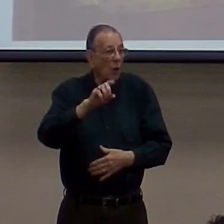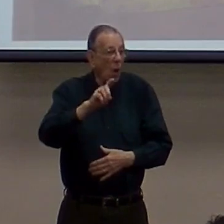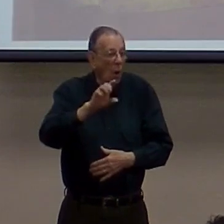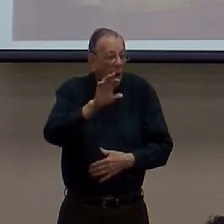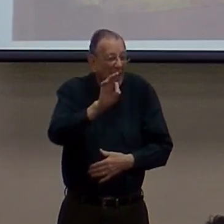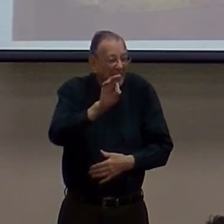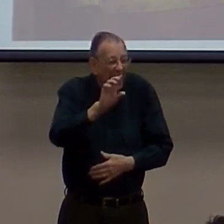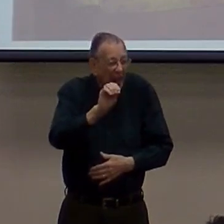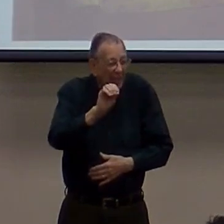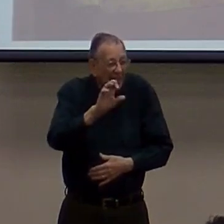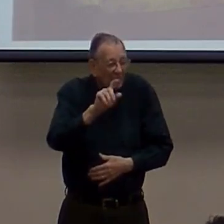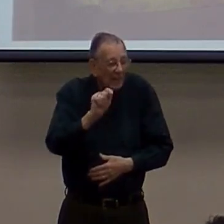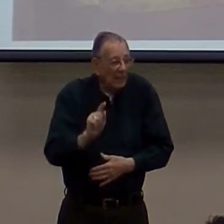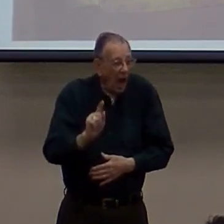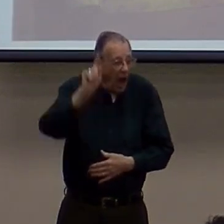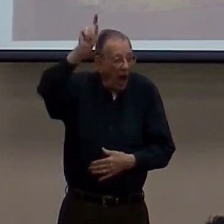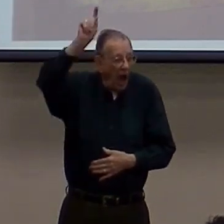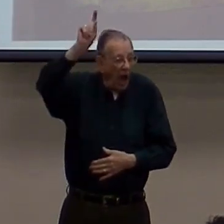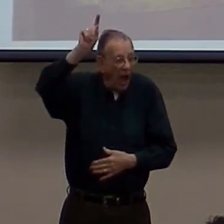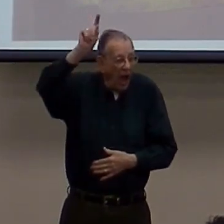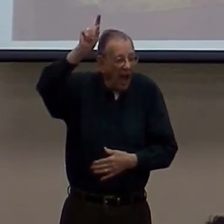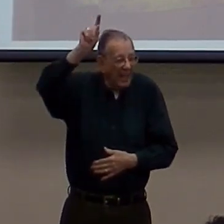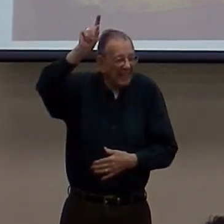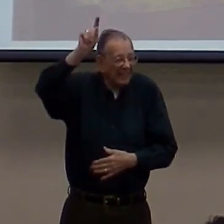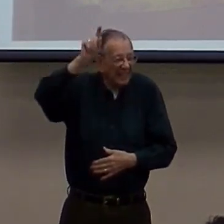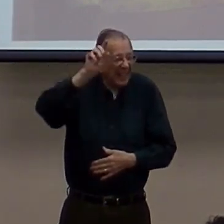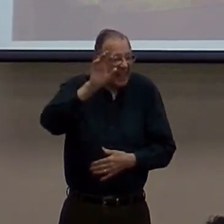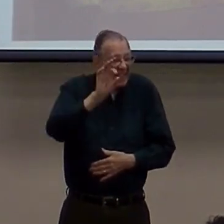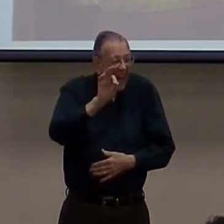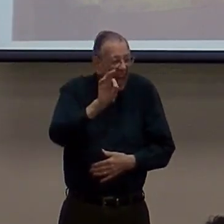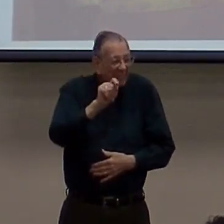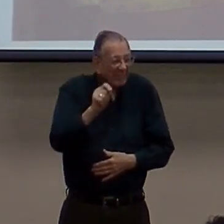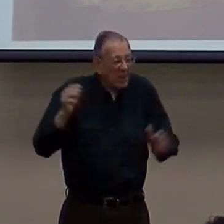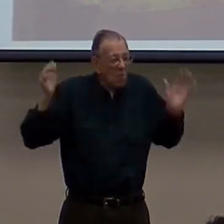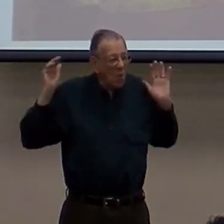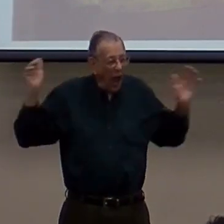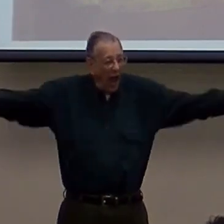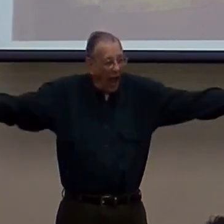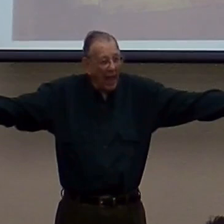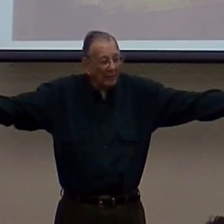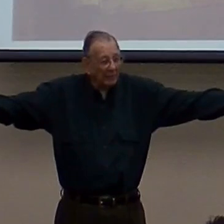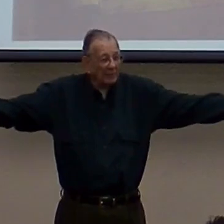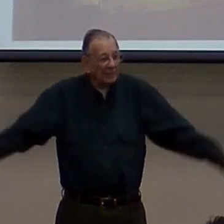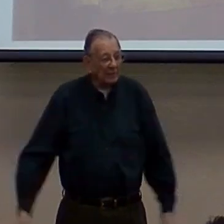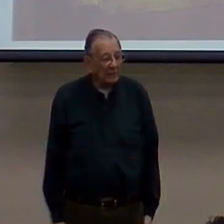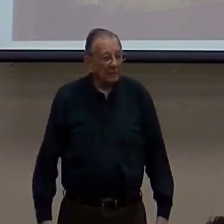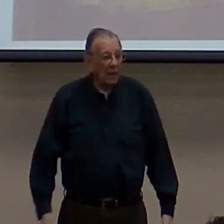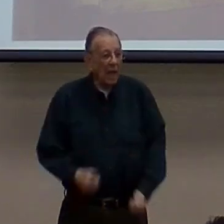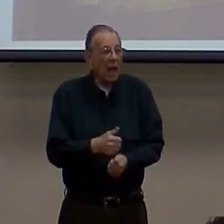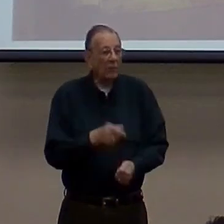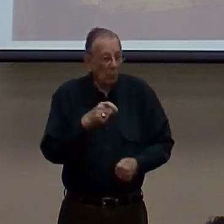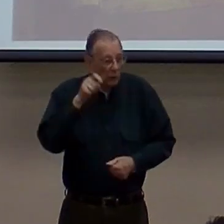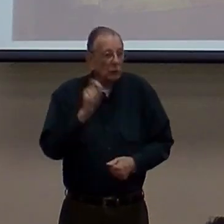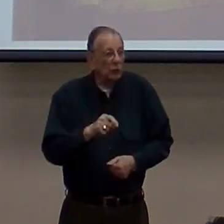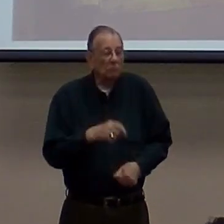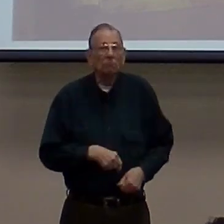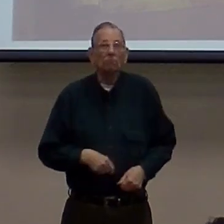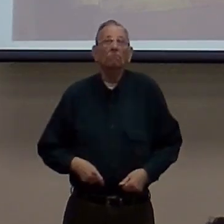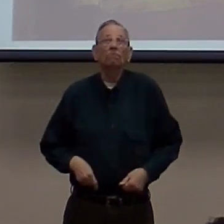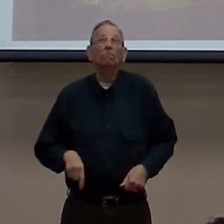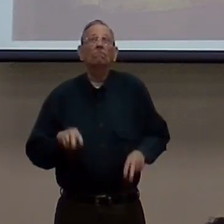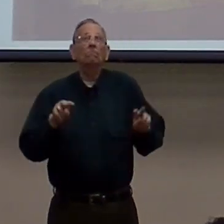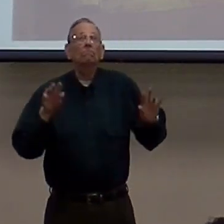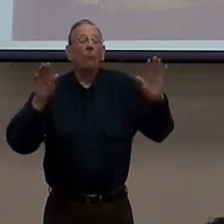feet high by 9 feet wide. And everybody's supposed to